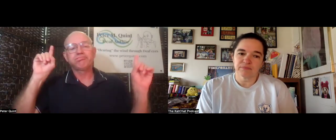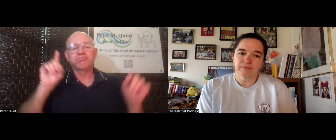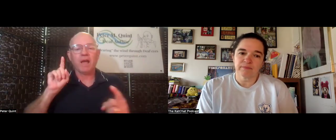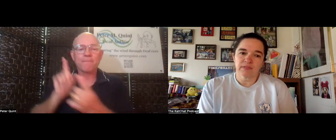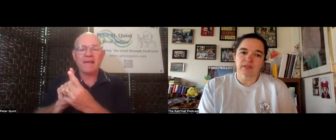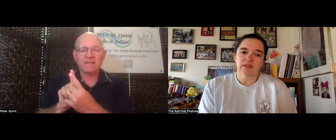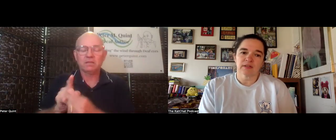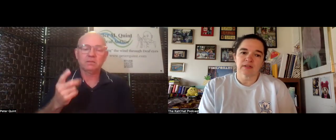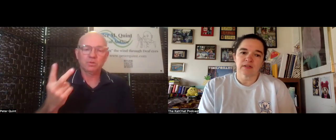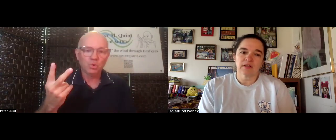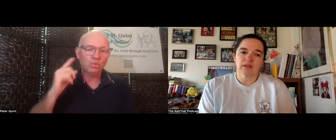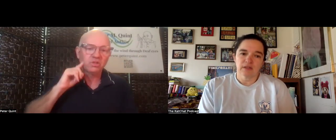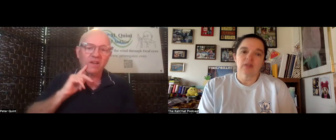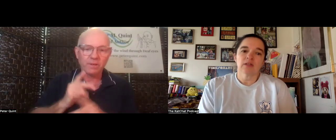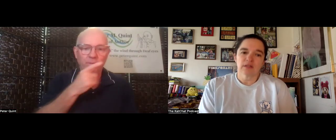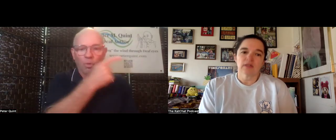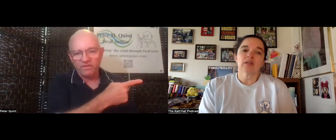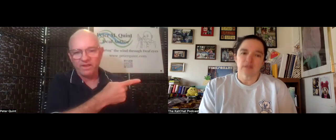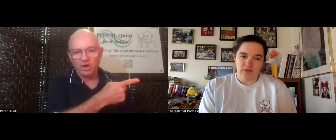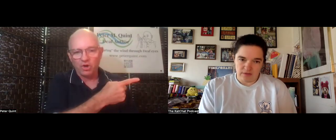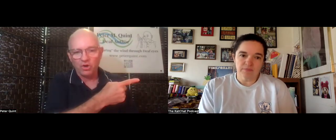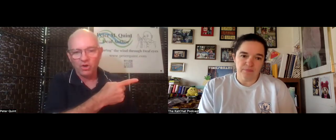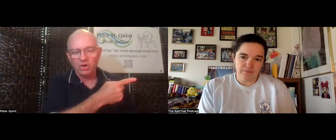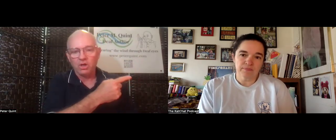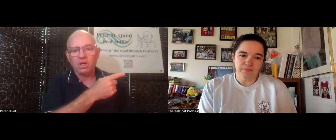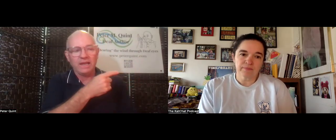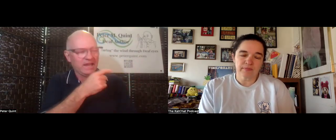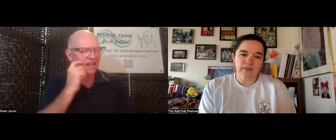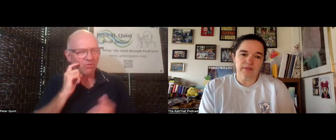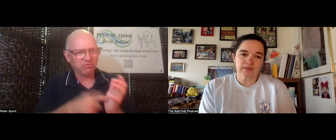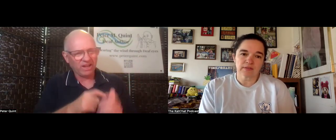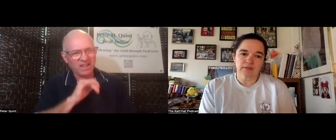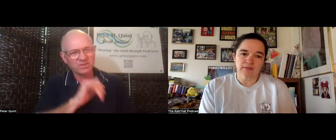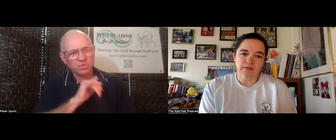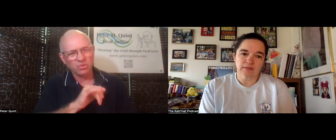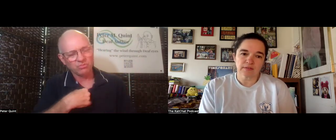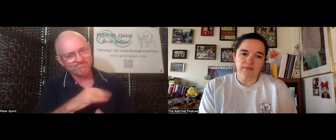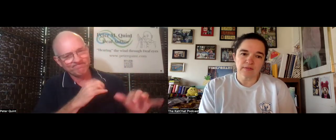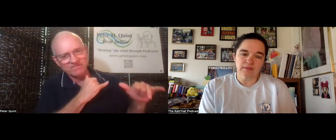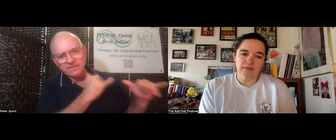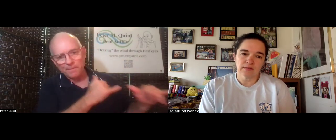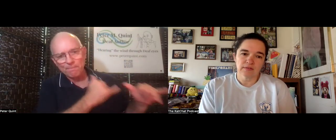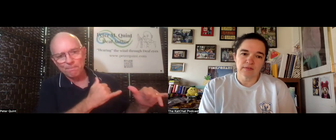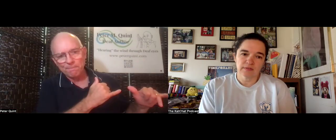but I met two deaf people over there, and I recognized who.